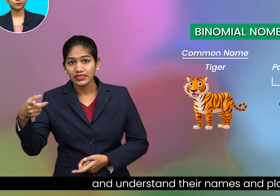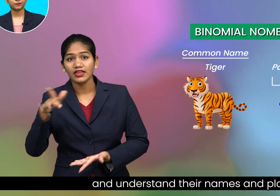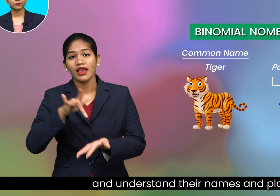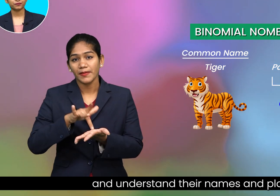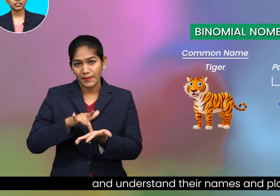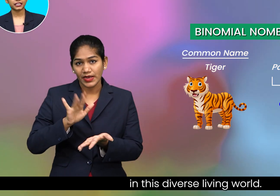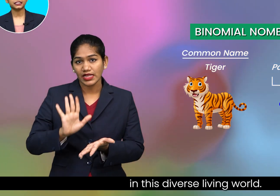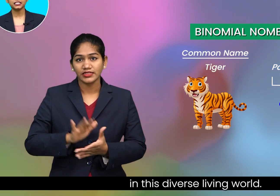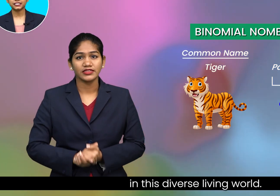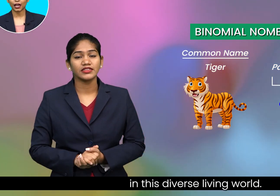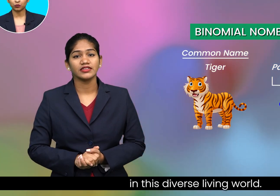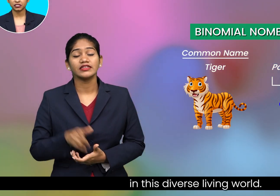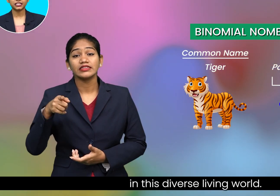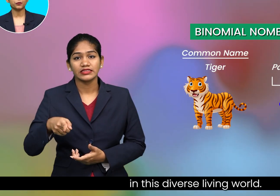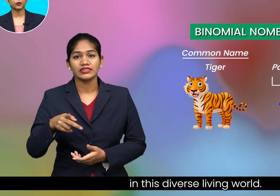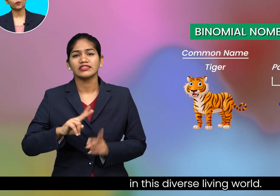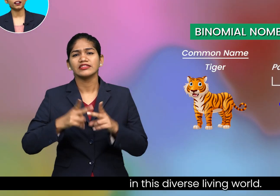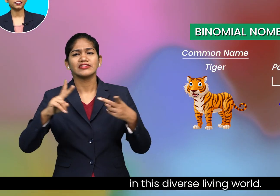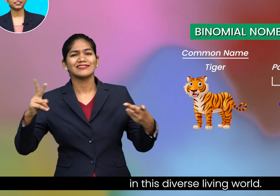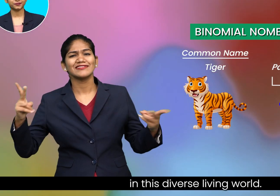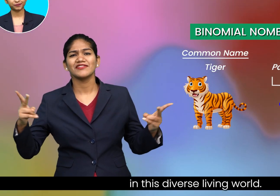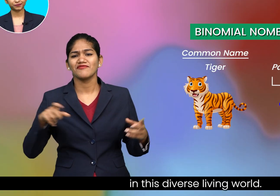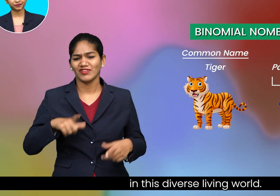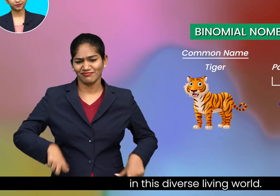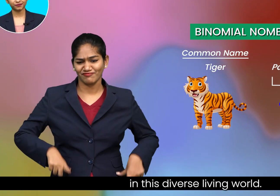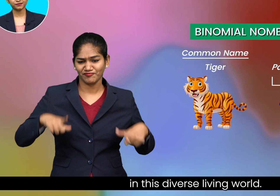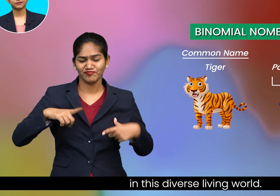in this diverse living world.